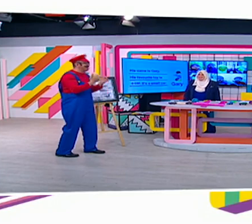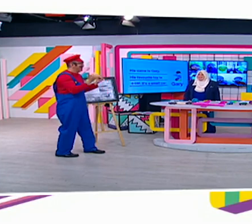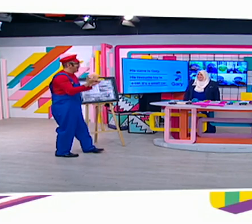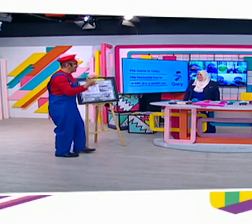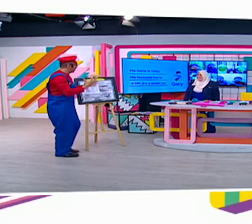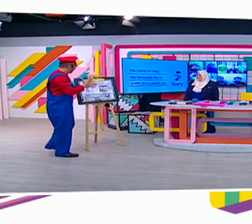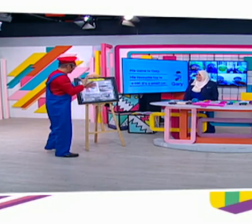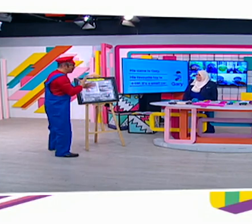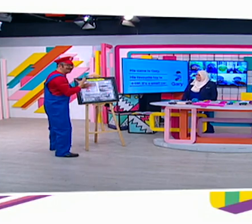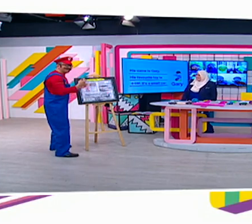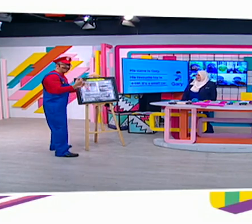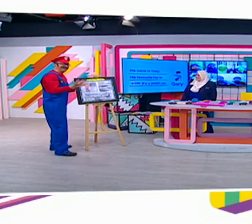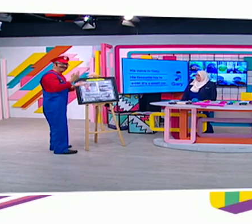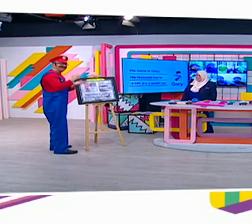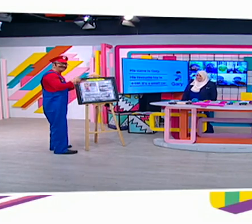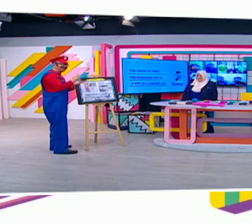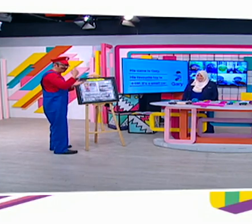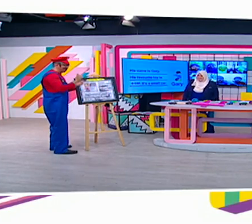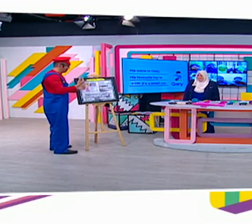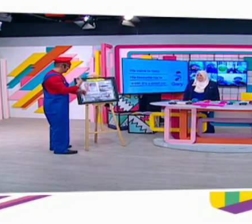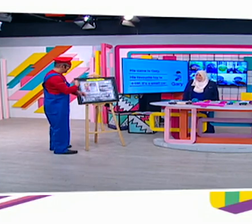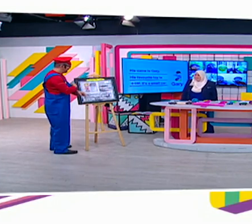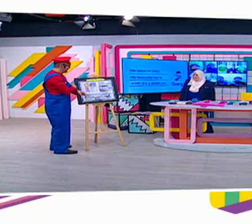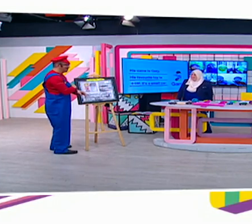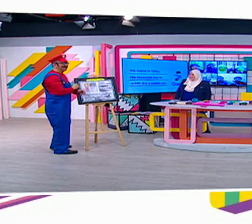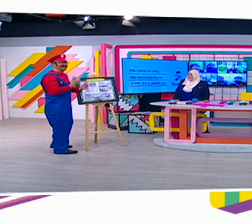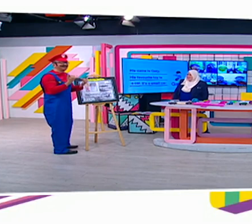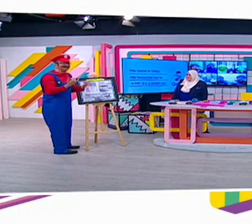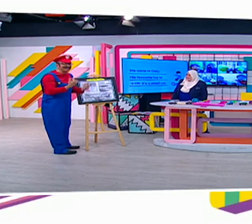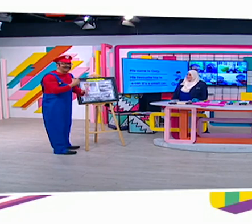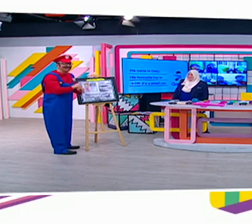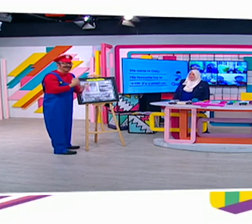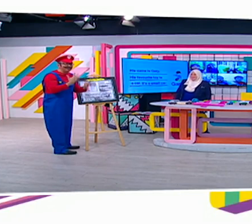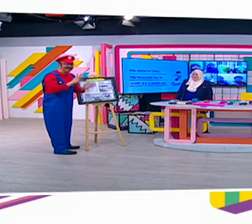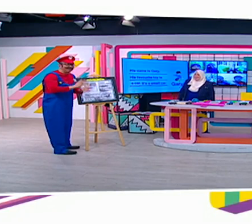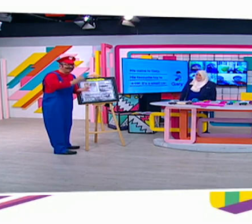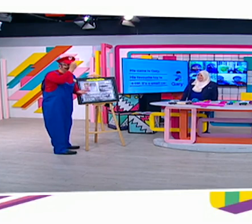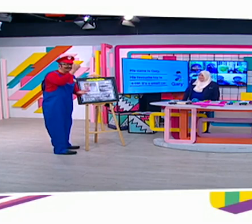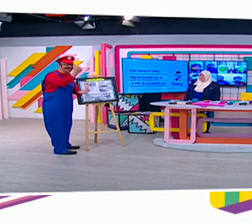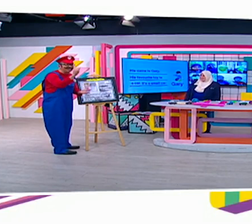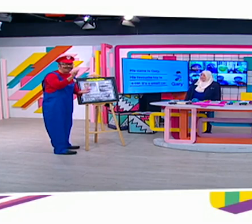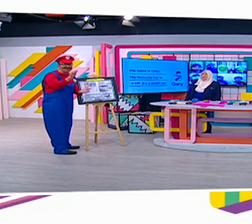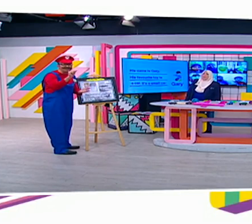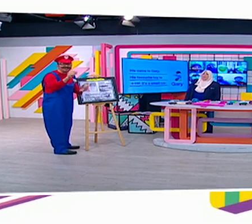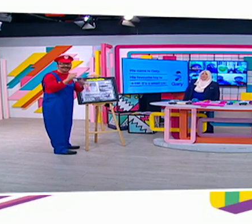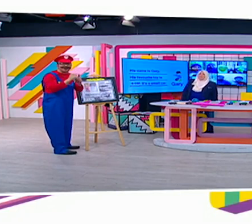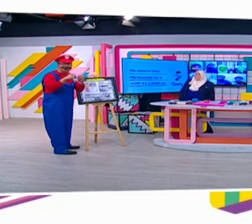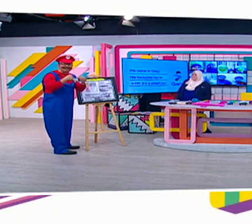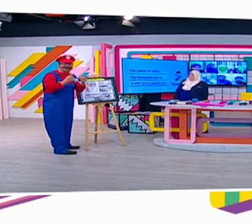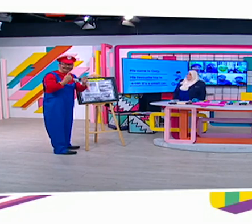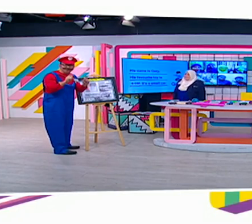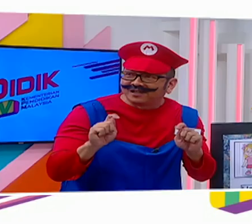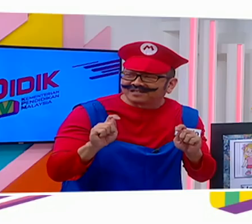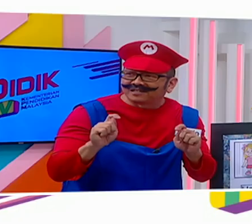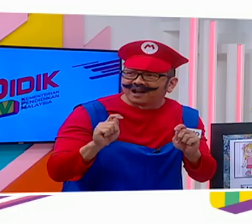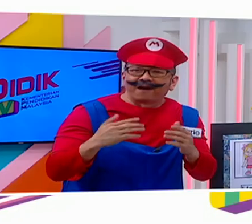Okay, let's do some revision for today. Okay, today you have learned 10 words